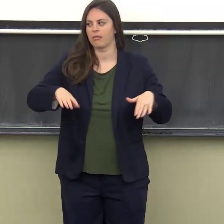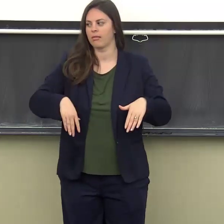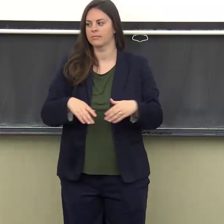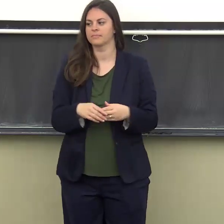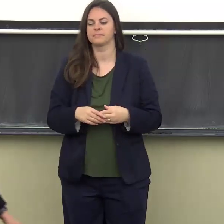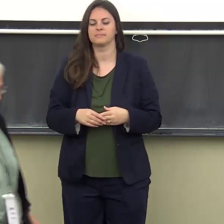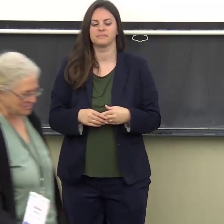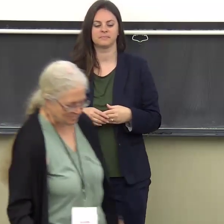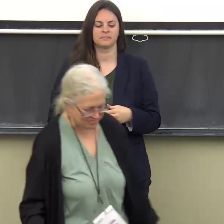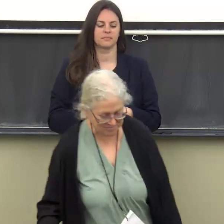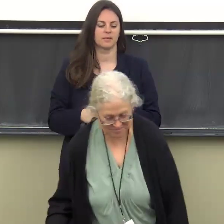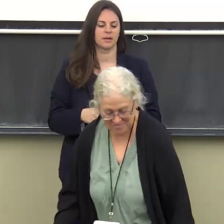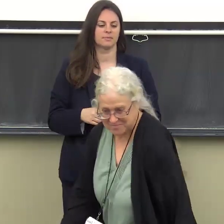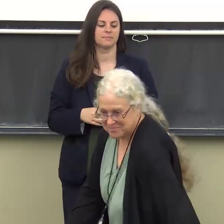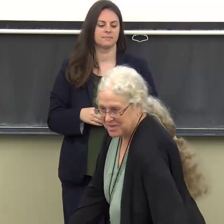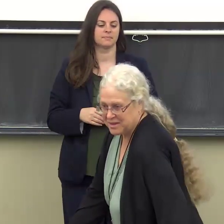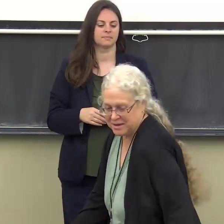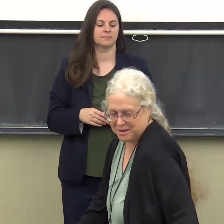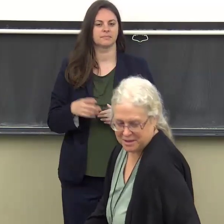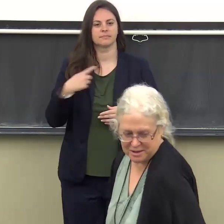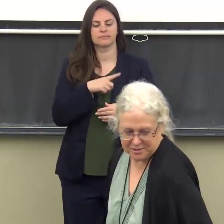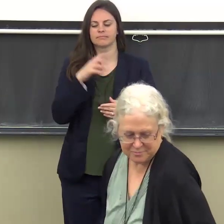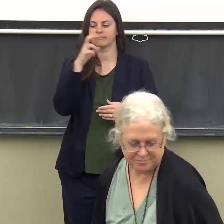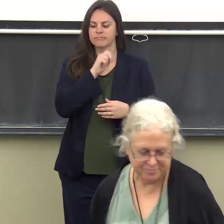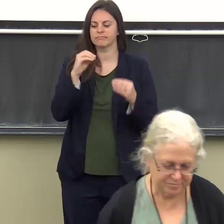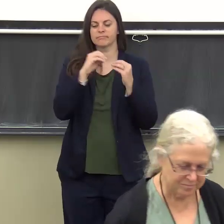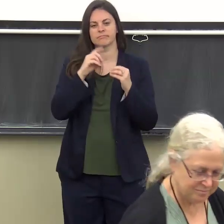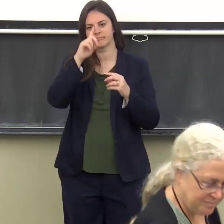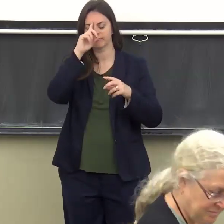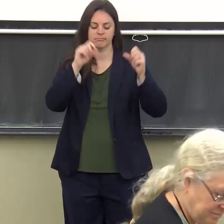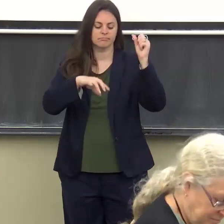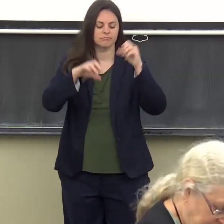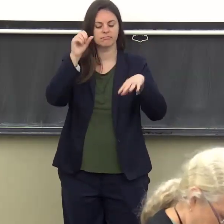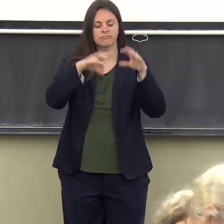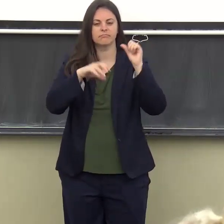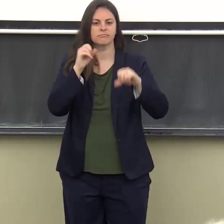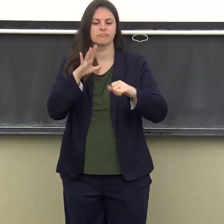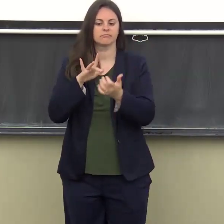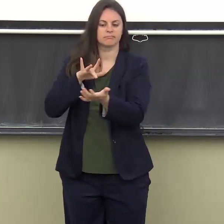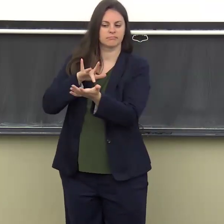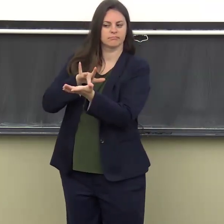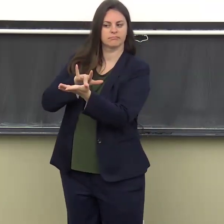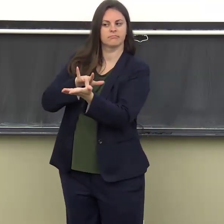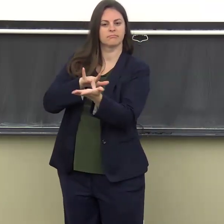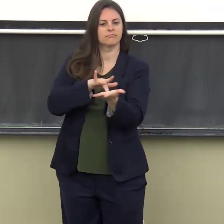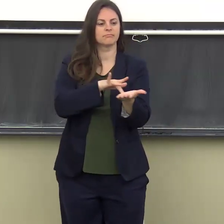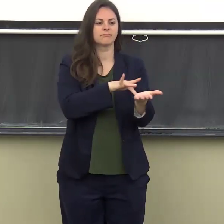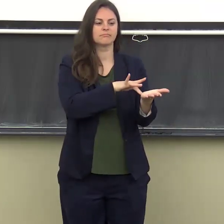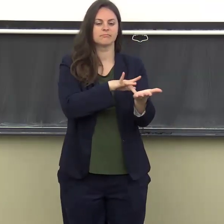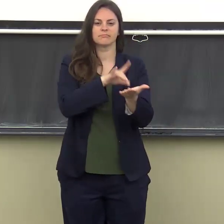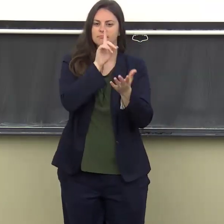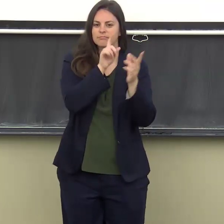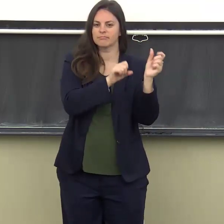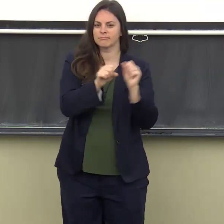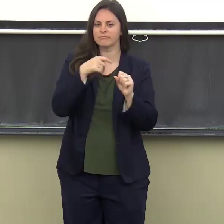a sort of a brainstorming, getting a feel of the